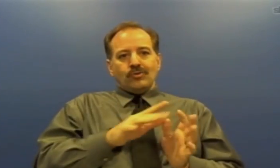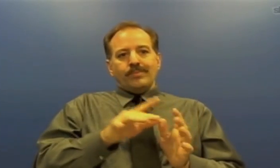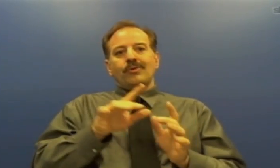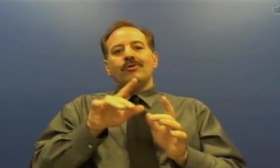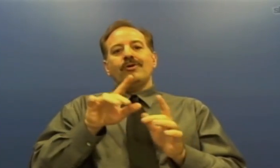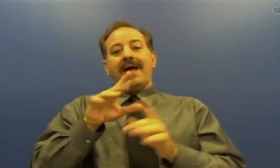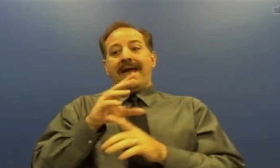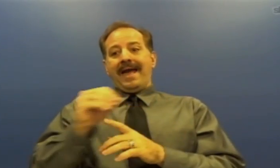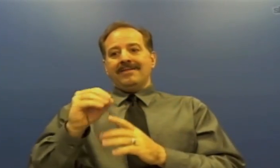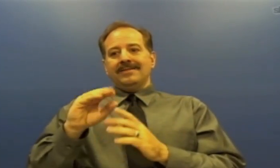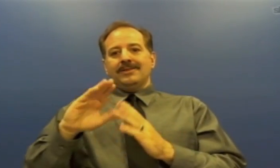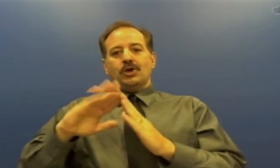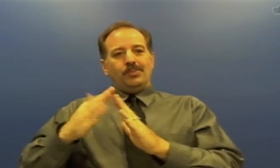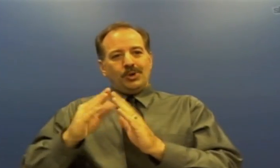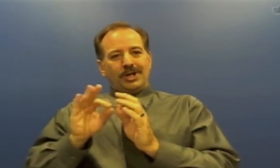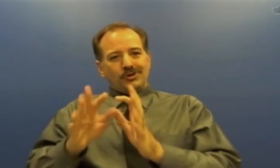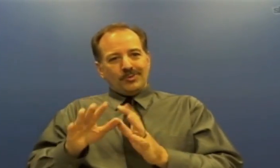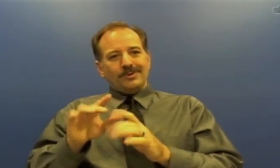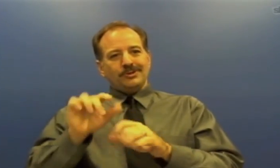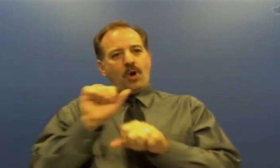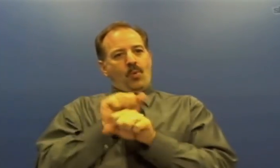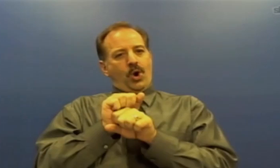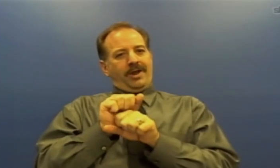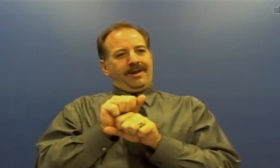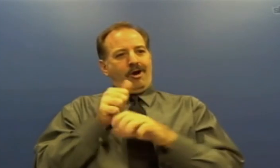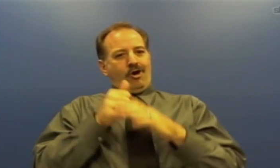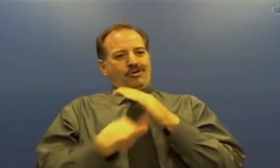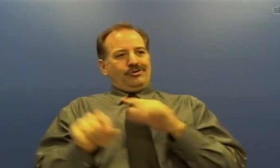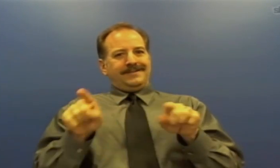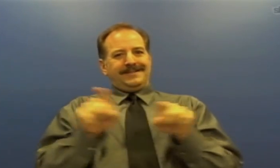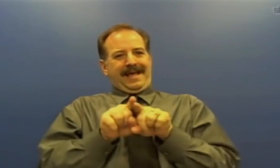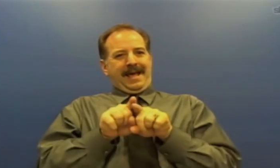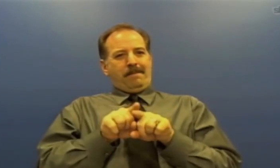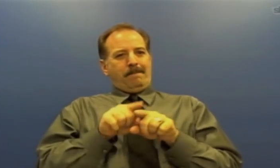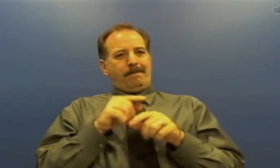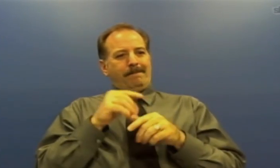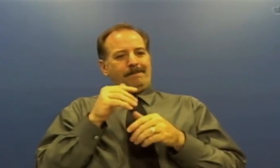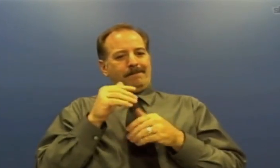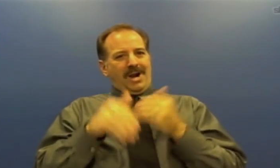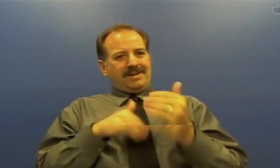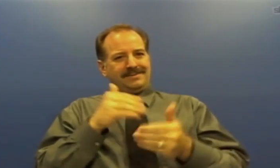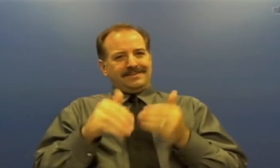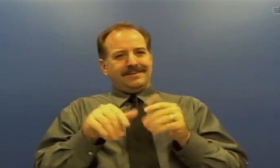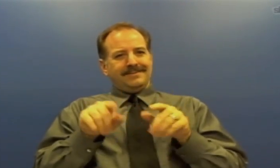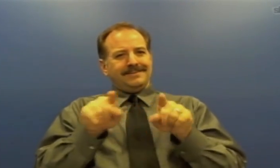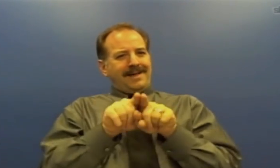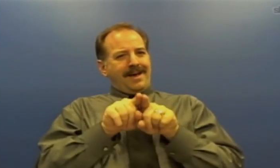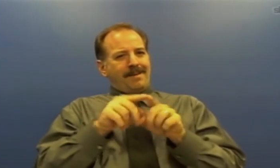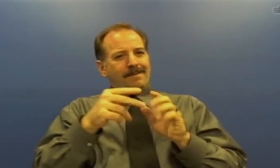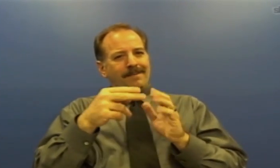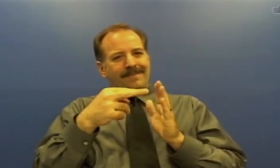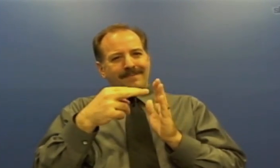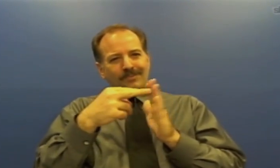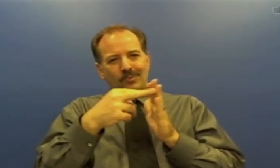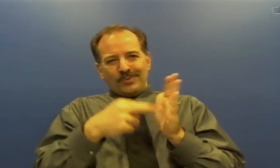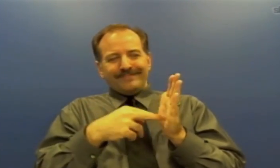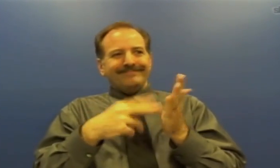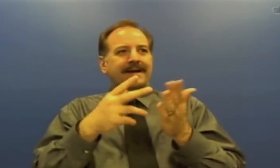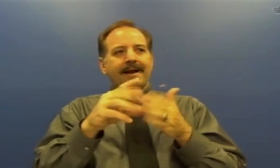the VRI interpreter is coming from the same agency as the community interpreter comes from. So if that is the case, they're following the same kinds